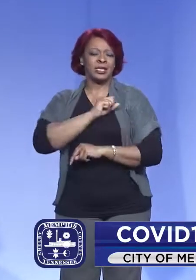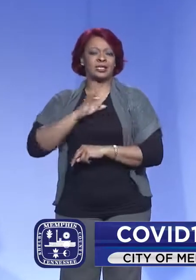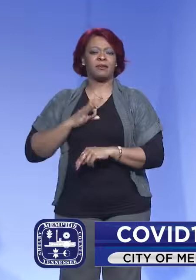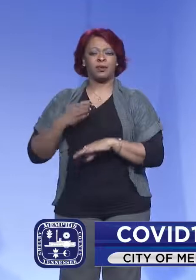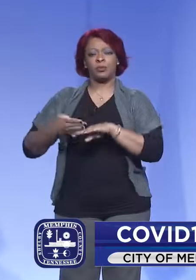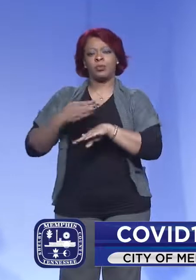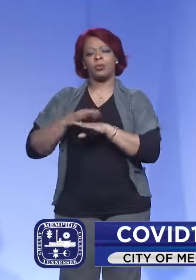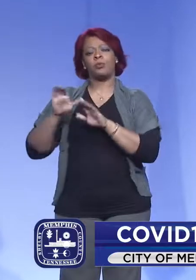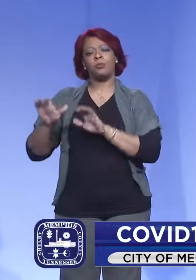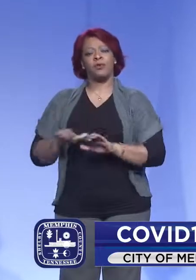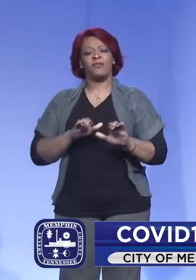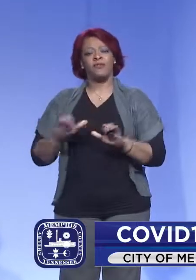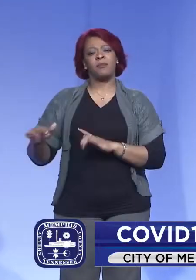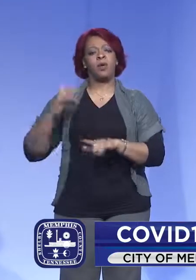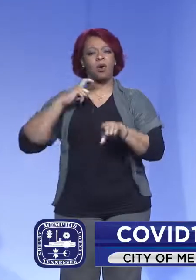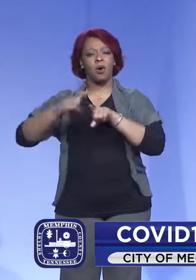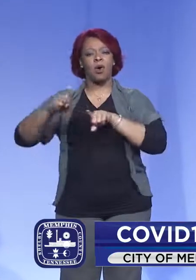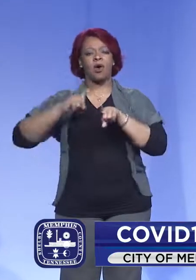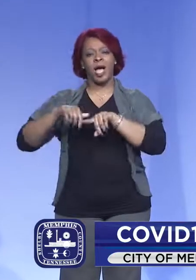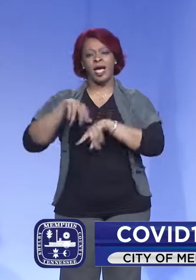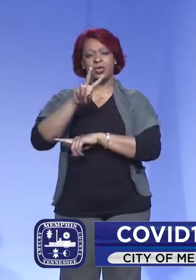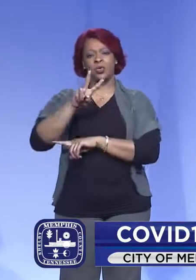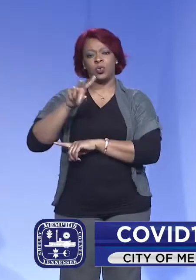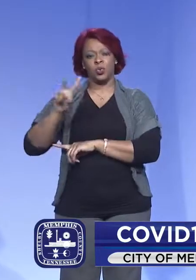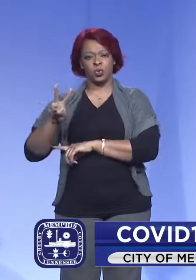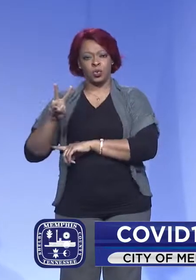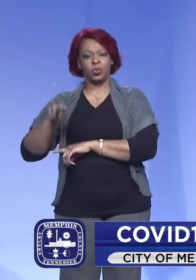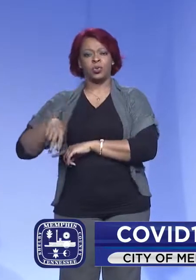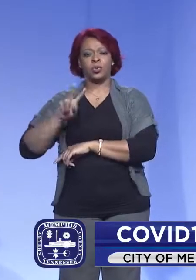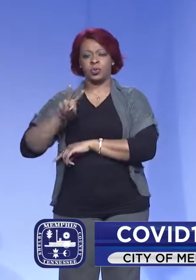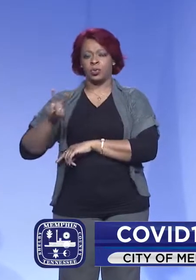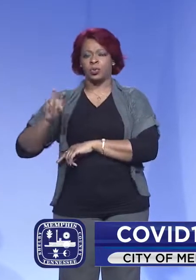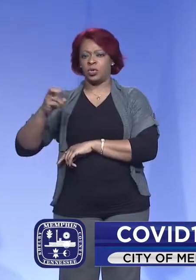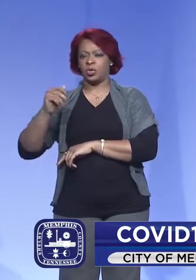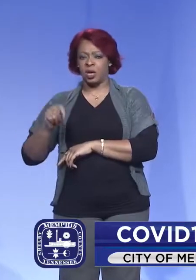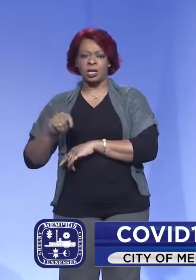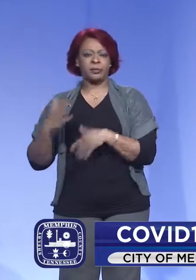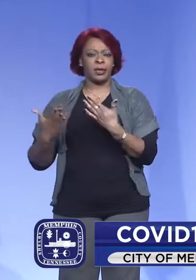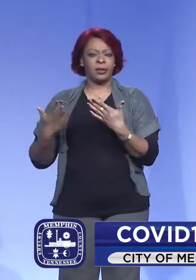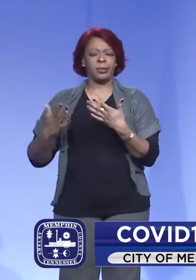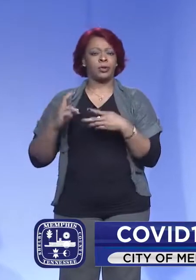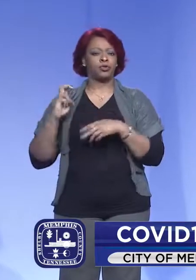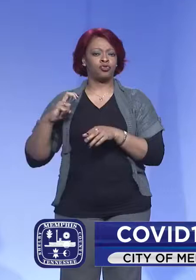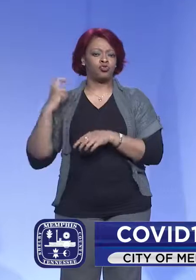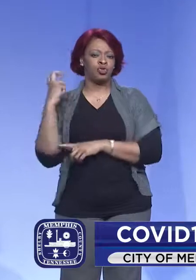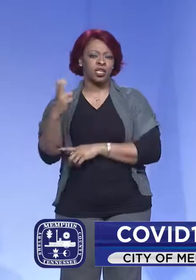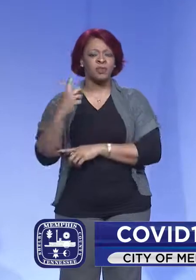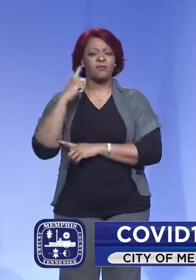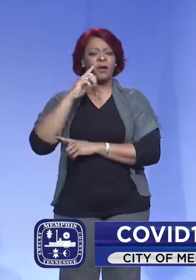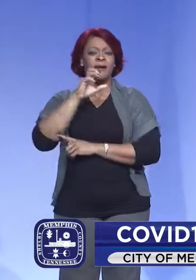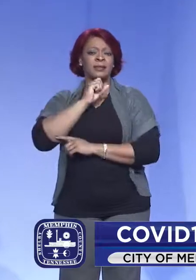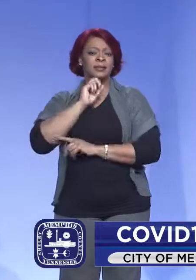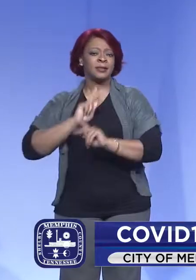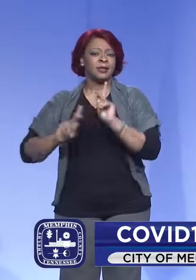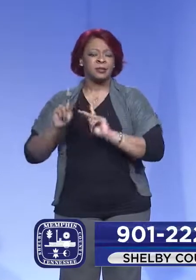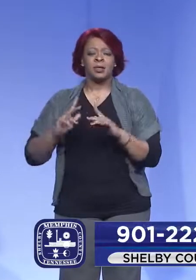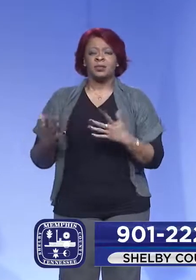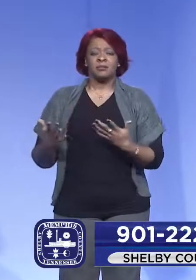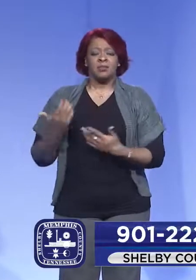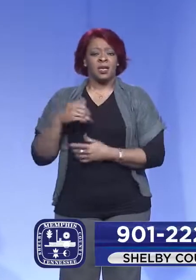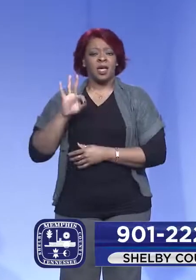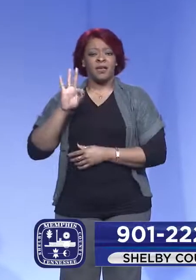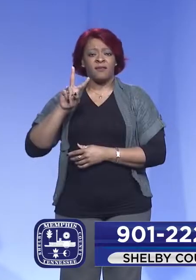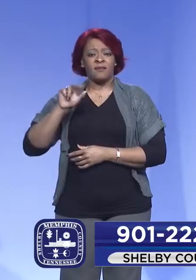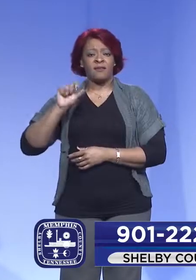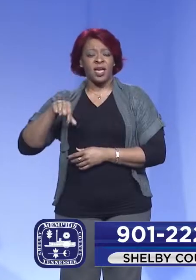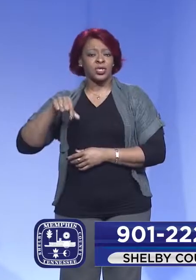the performance of the call volume at 222 SHOT, maybe transportation logistics for seniors? And is there any VaxQ update of how